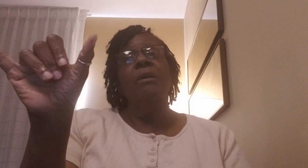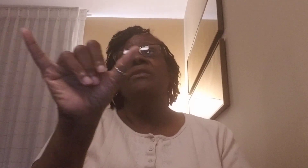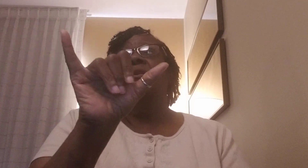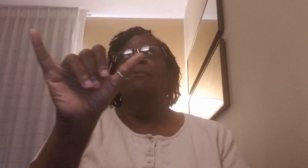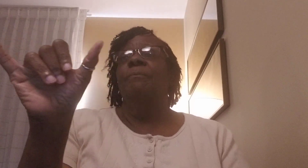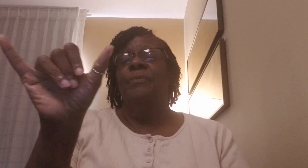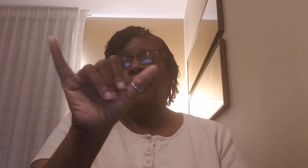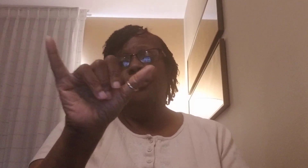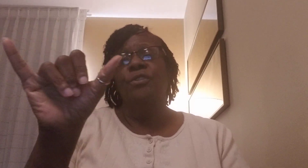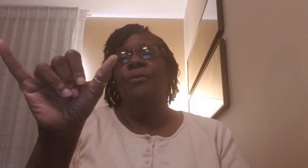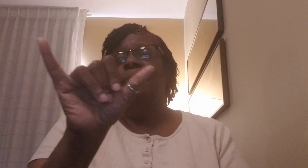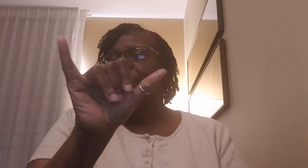Also, or to.